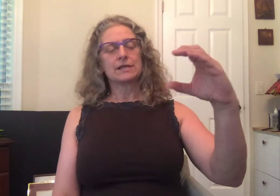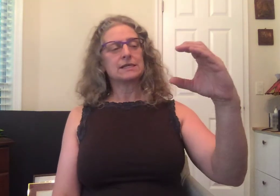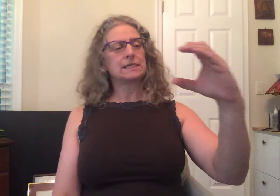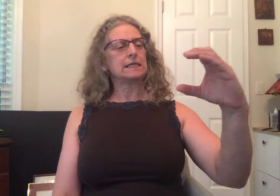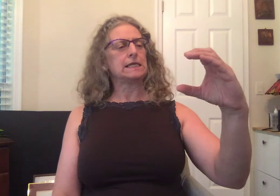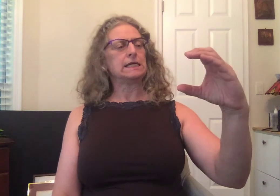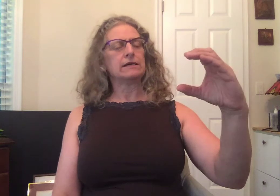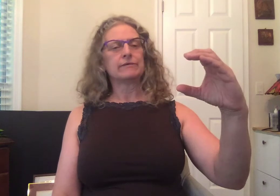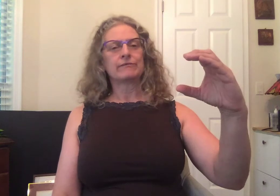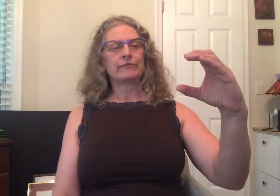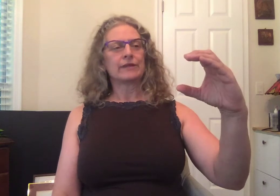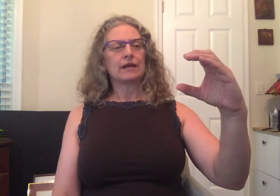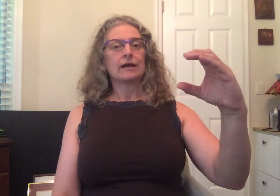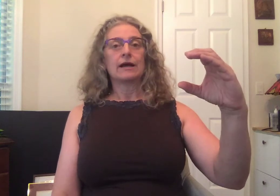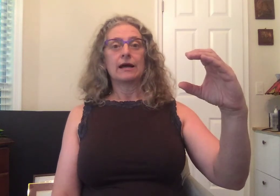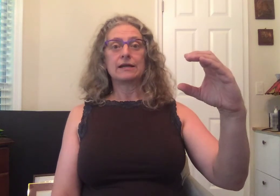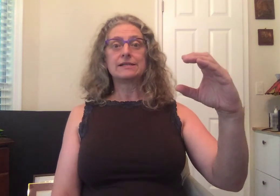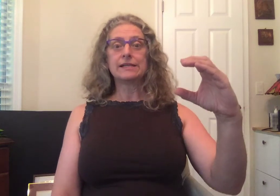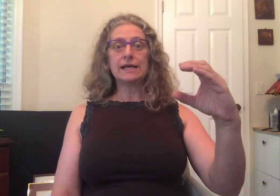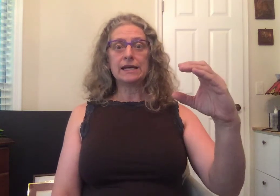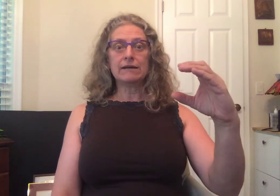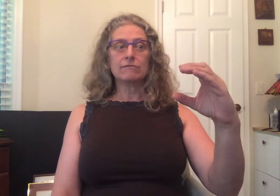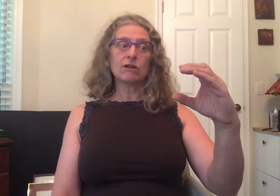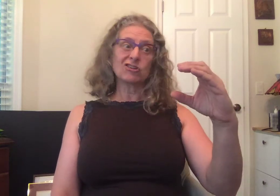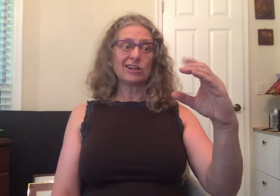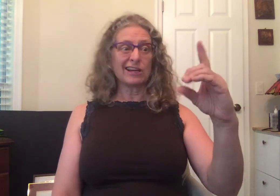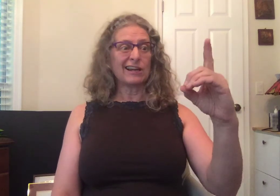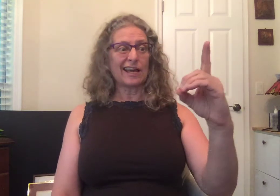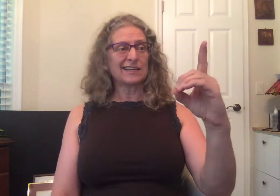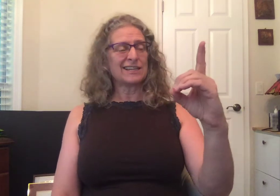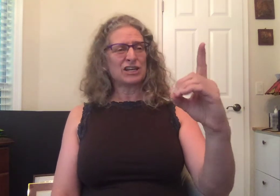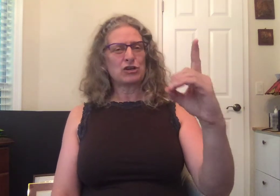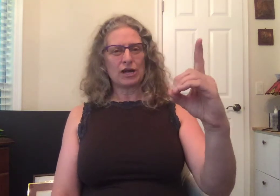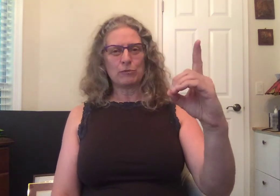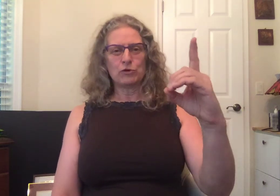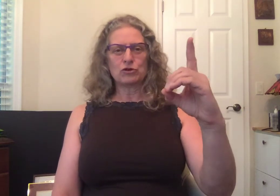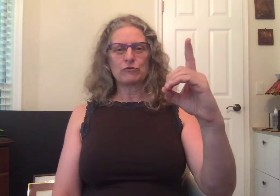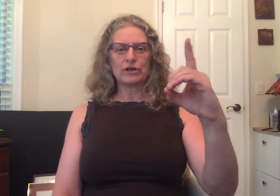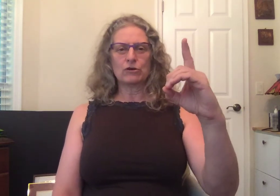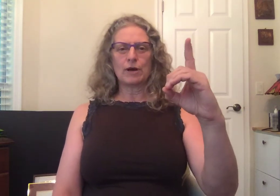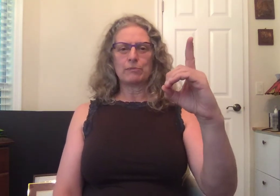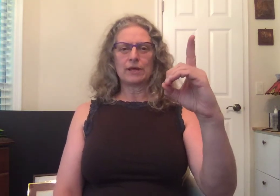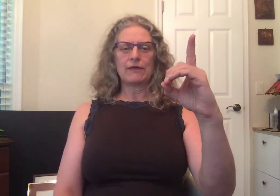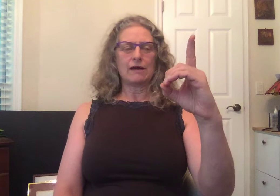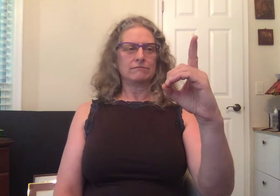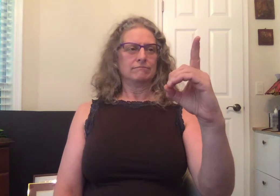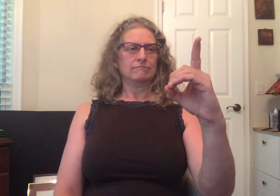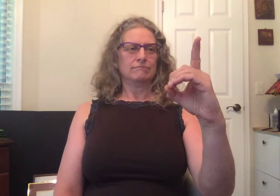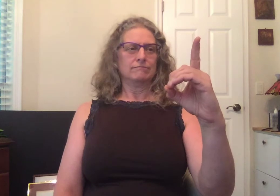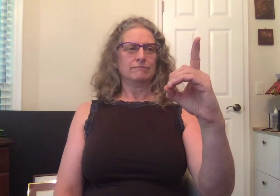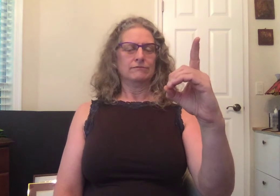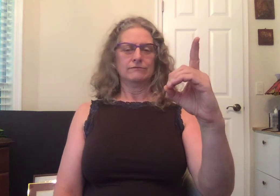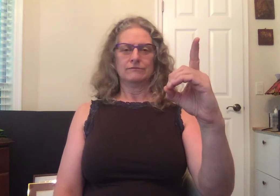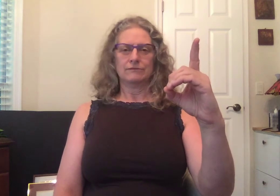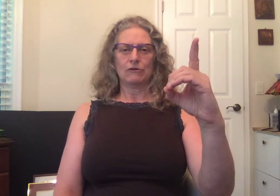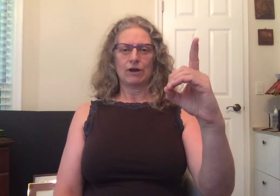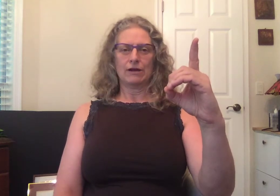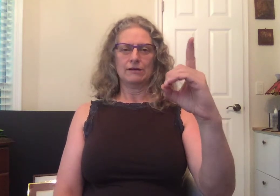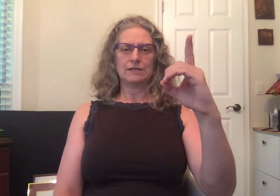a C. And a D looks a little like a D. You kind of put your finger up like that. Okay? A D,